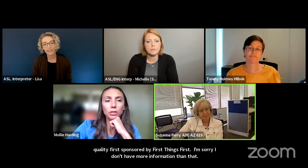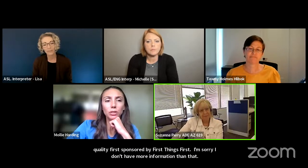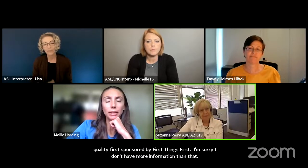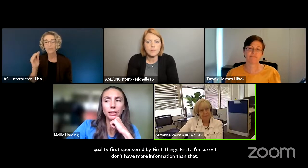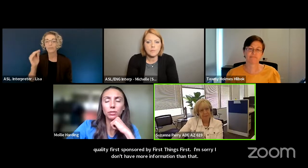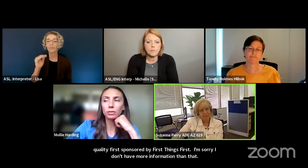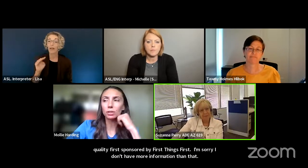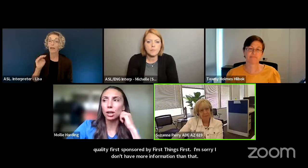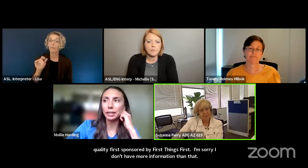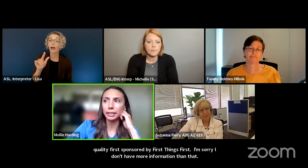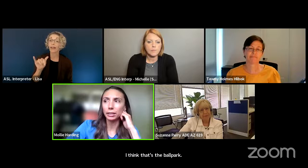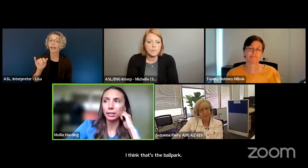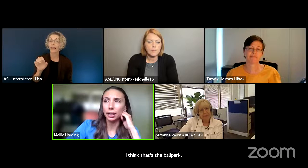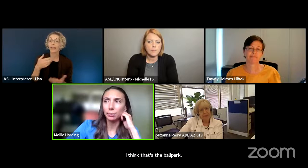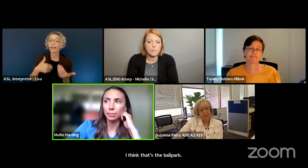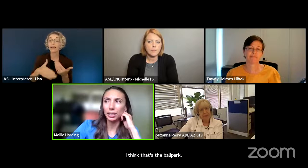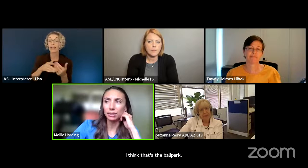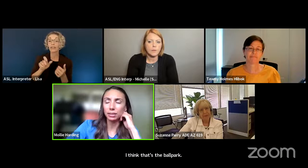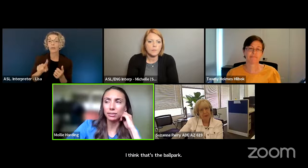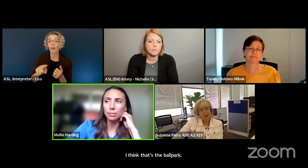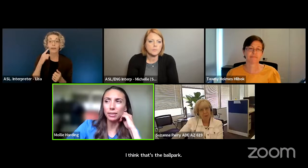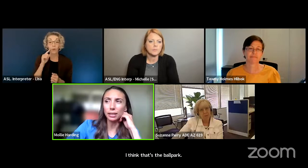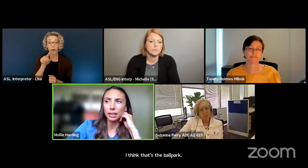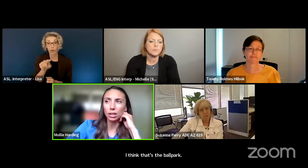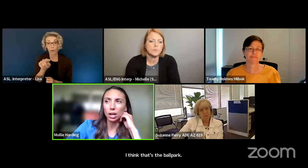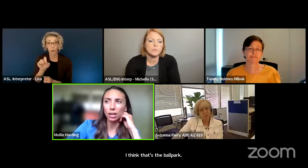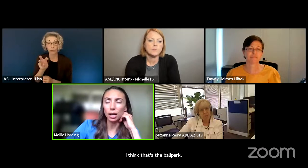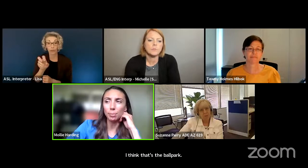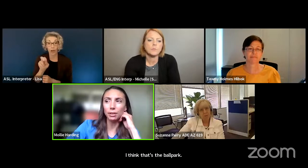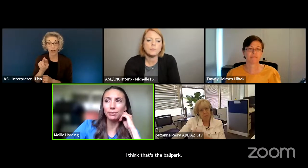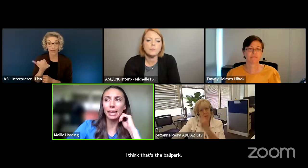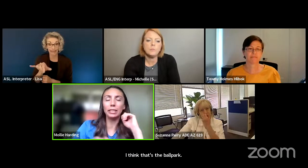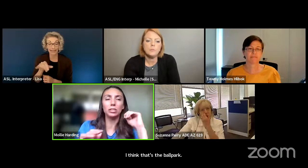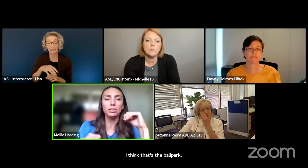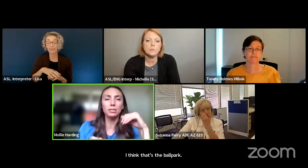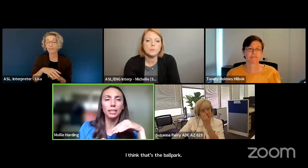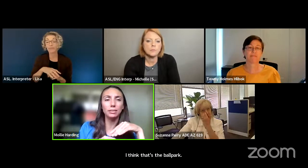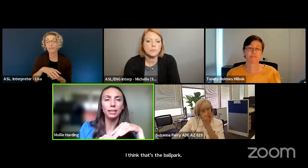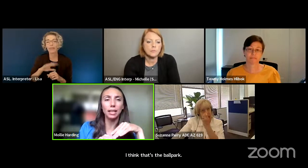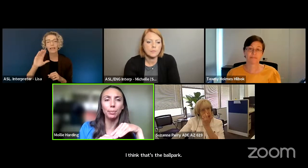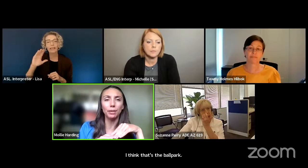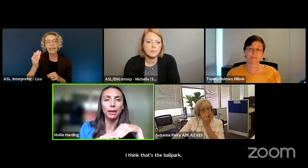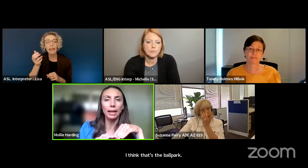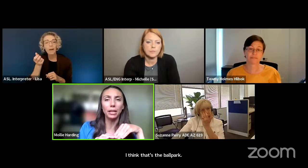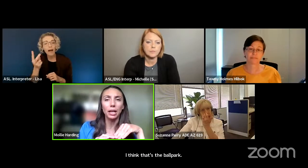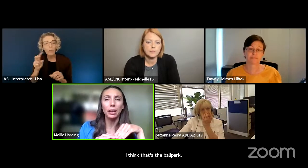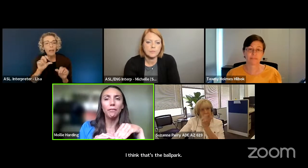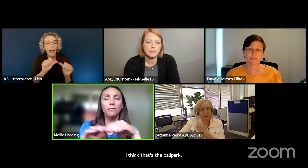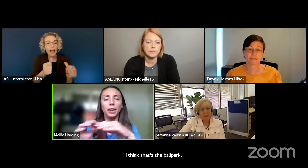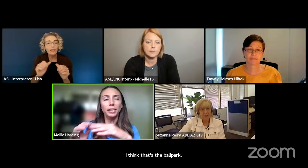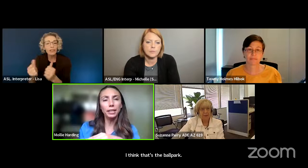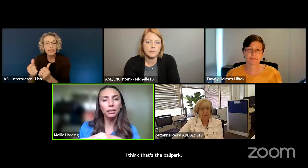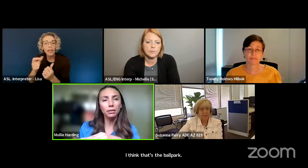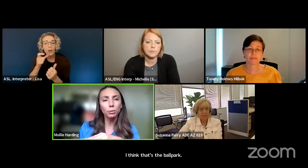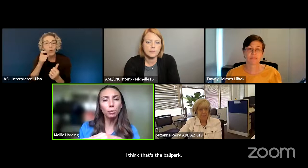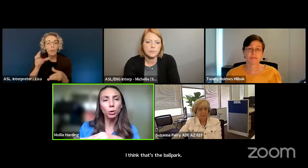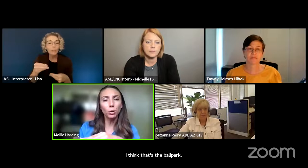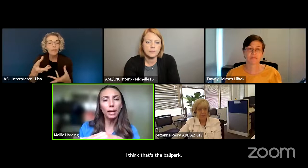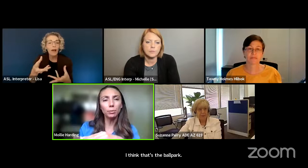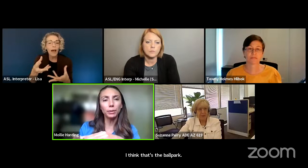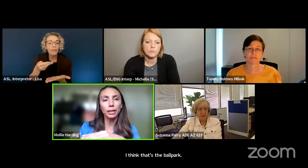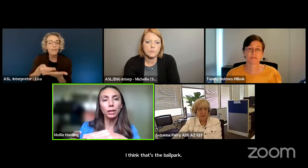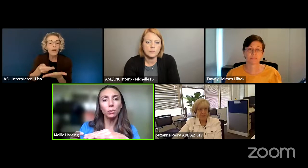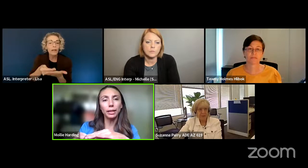my next question then is for Tawny, because it seems like there are a couple of agencies that provide funding